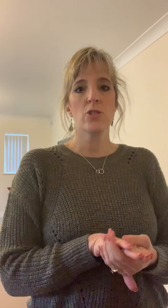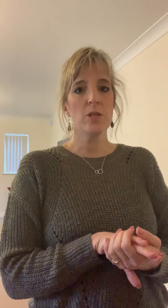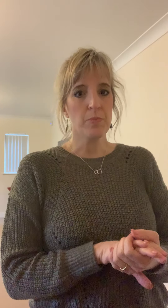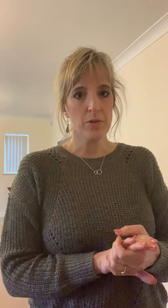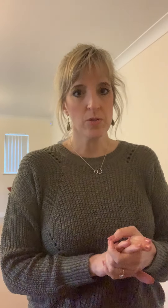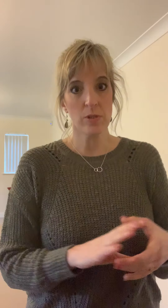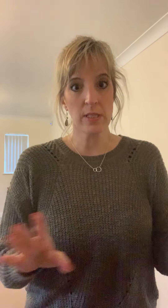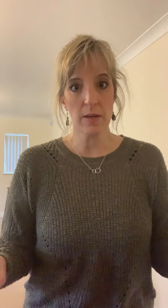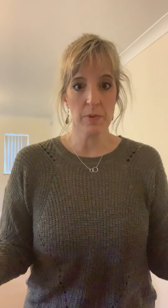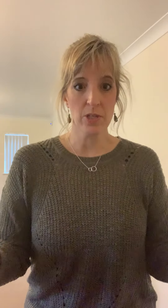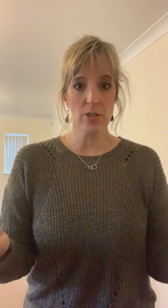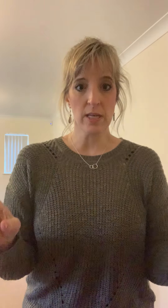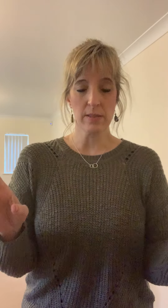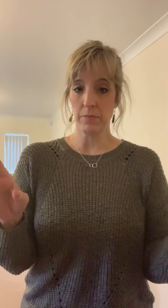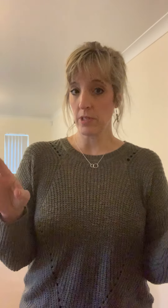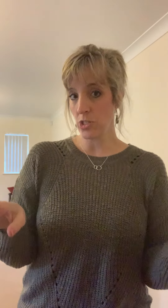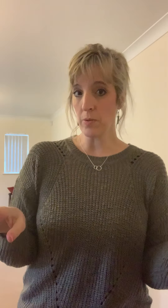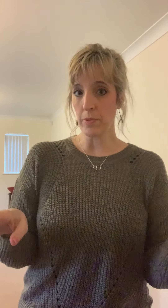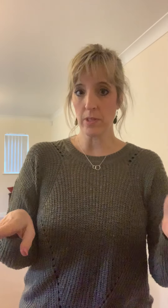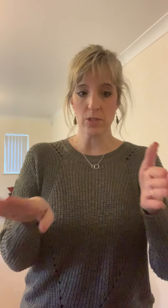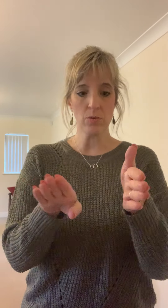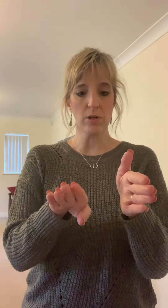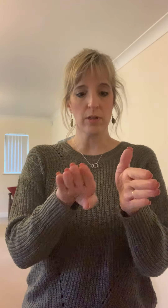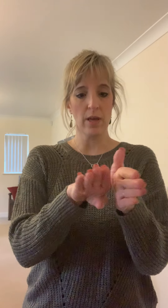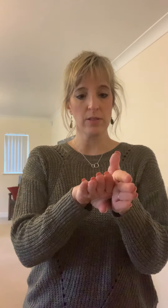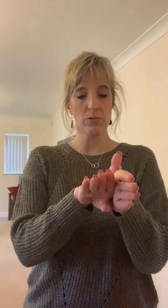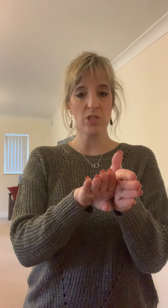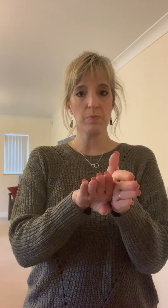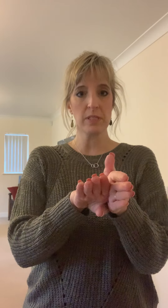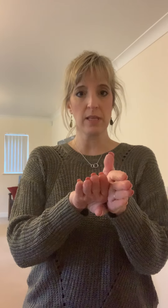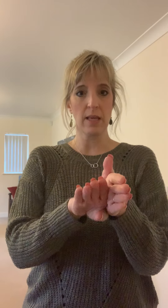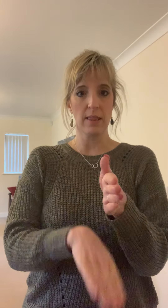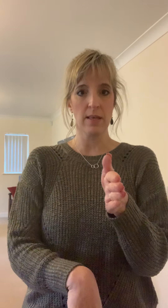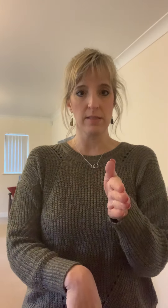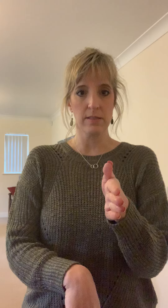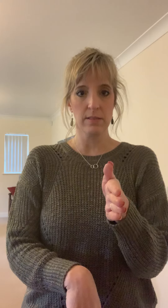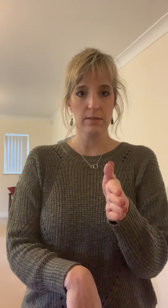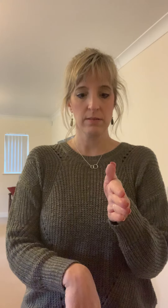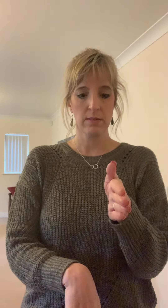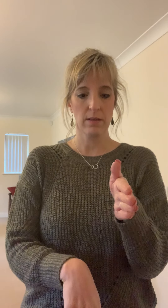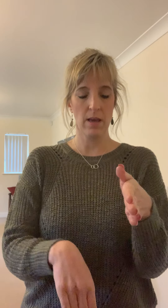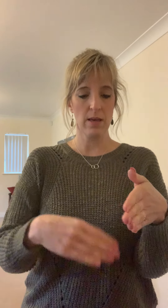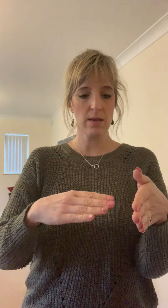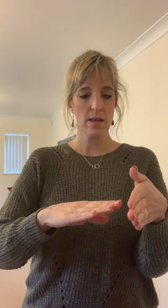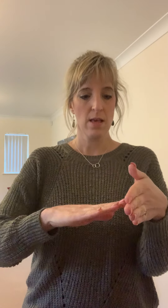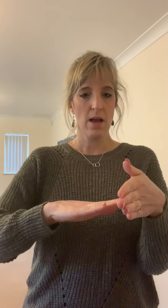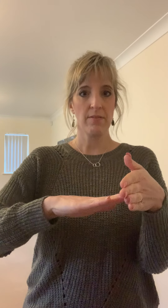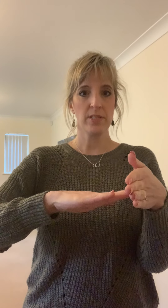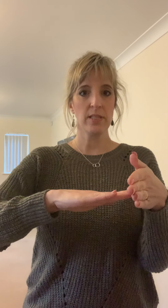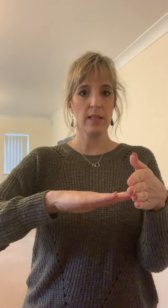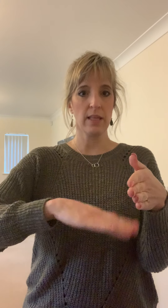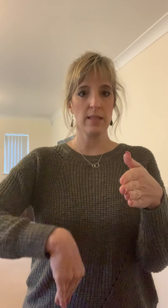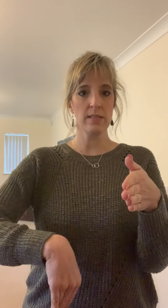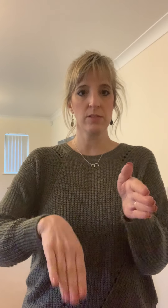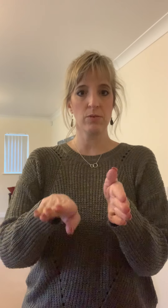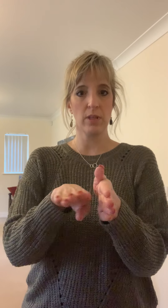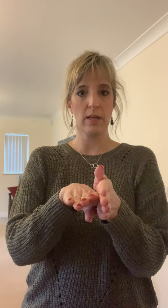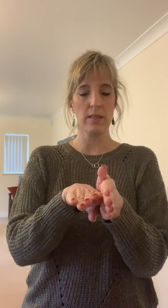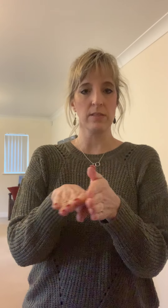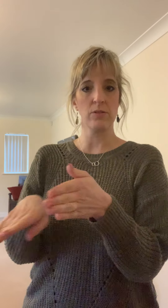cheap. You're so excited because you got something cheap at the store. Okay, so cheap is like this. Okay, I've seen it like this or like this. So you